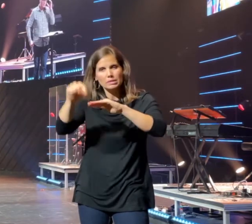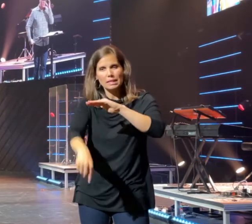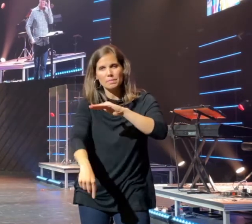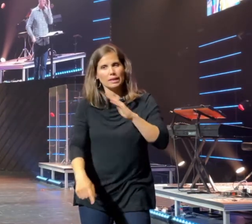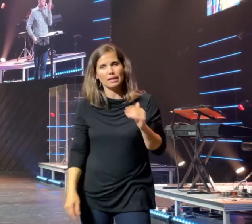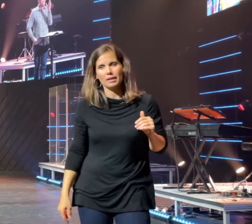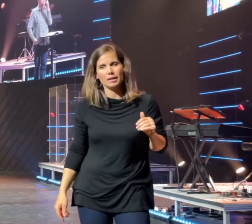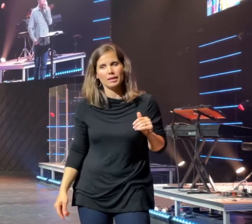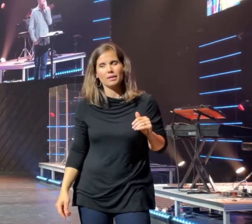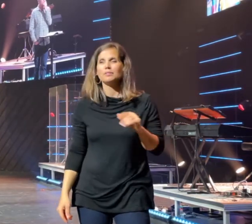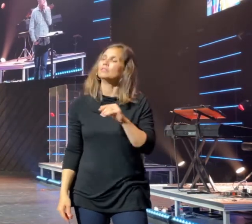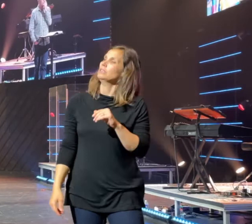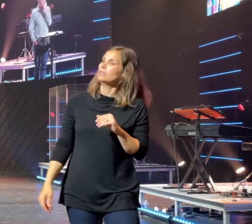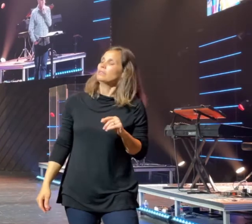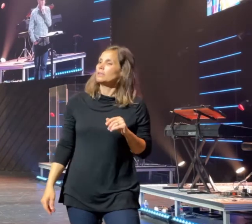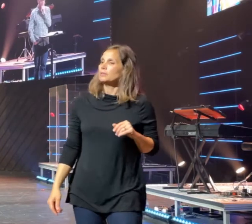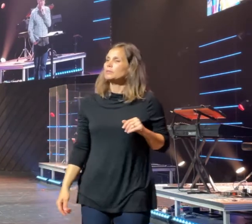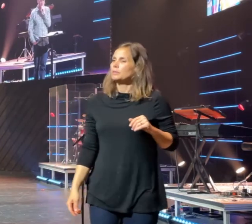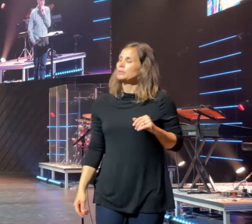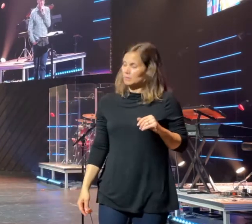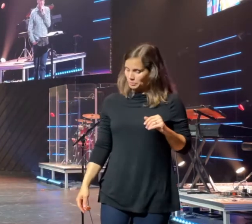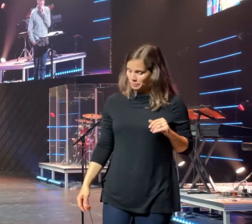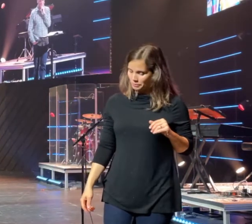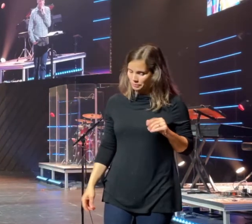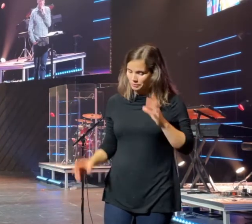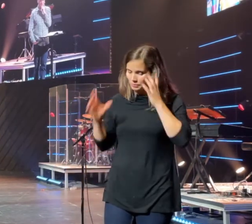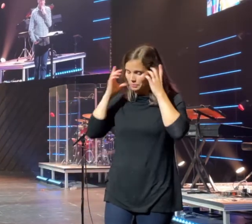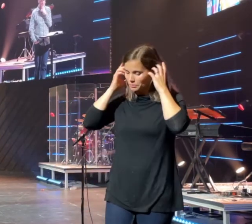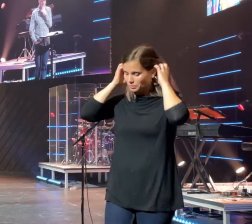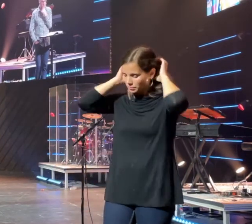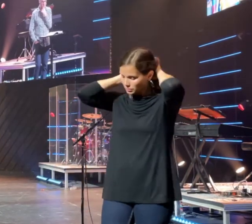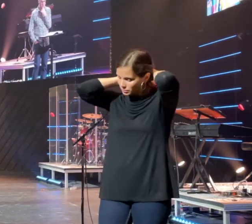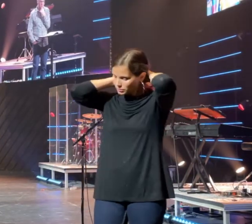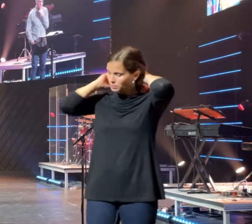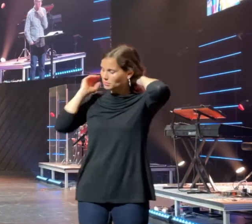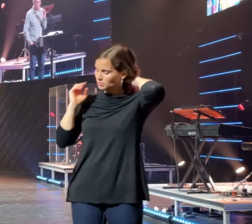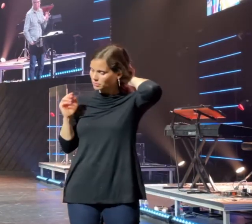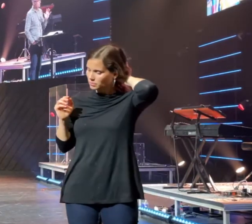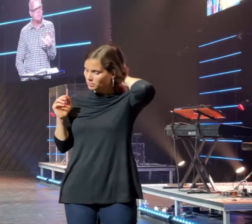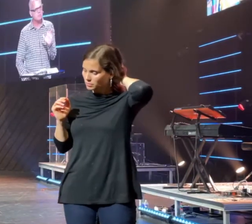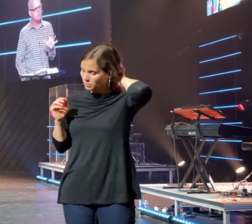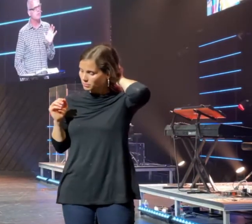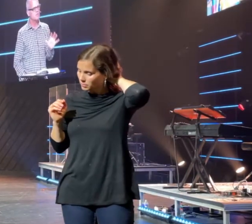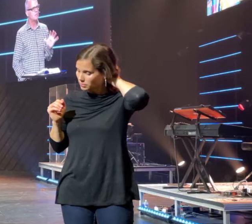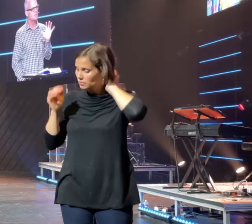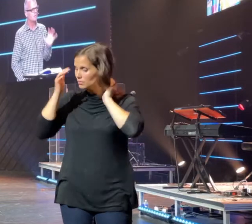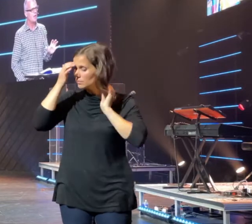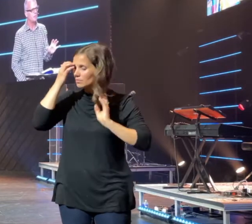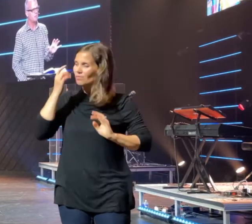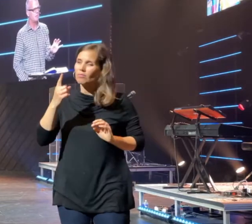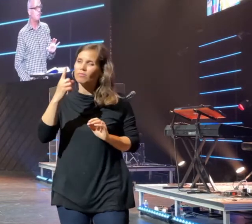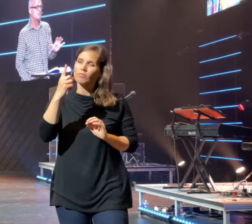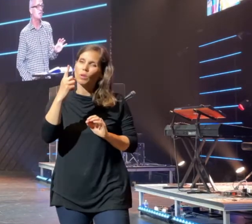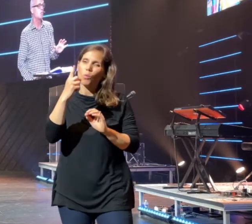most important chapters, again, by way of introduction, reconciled to the New Testament, one of the most important chapters in the